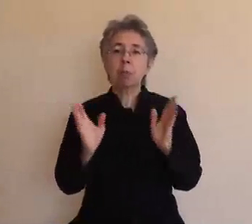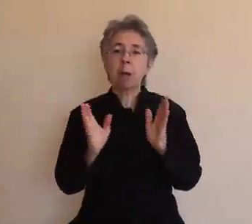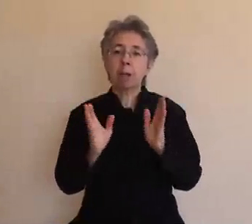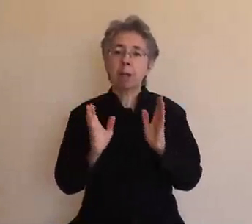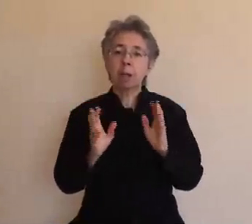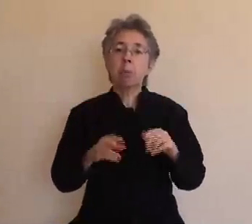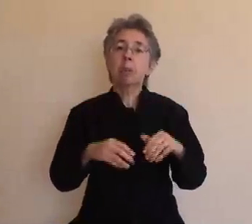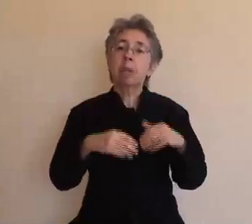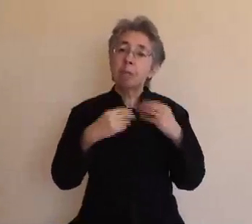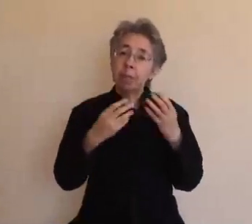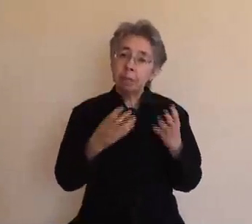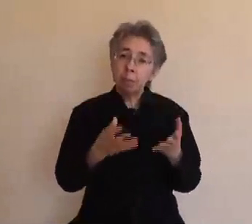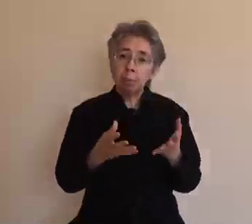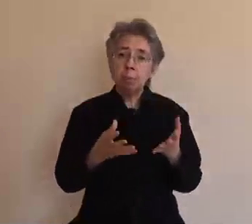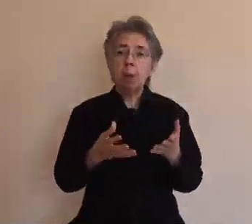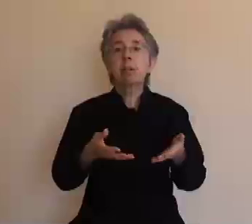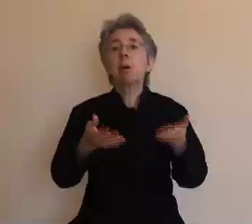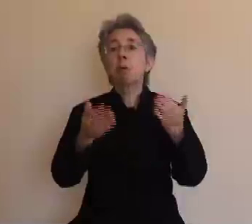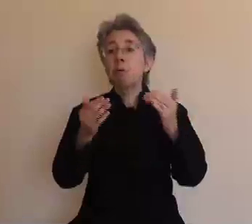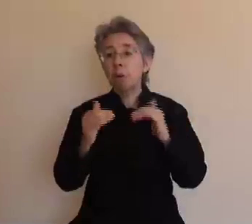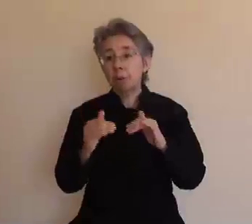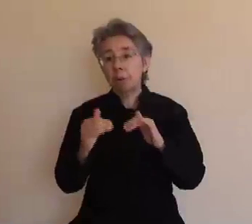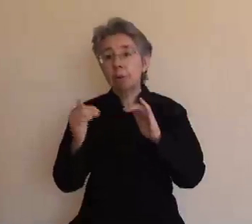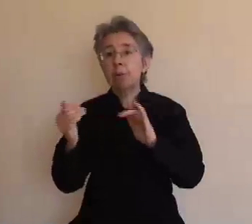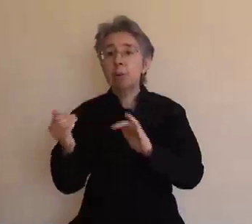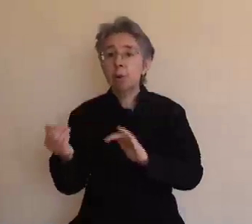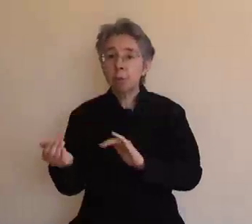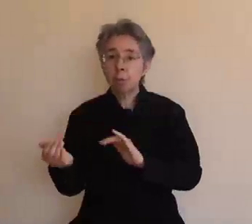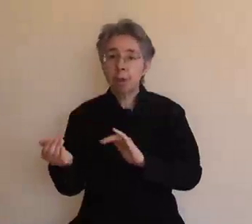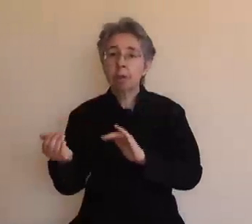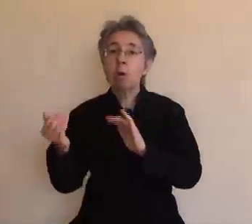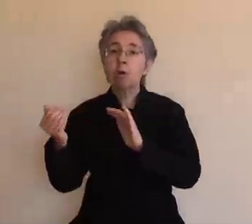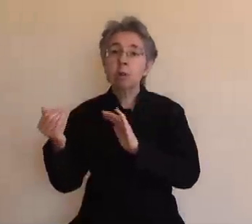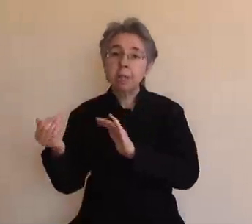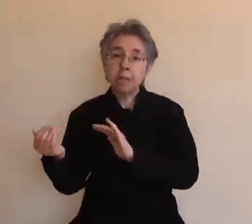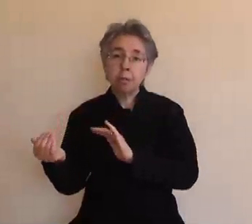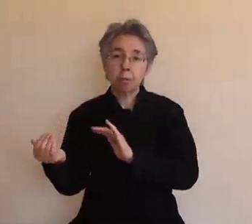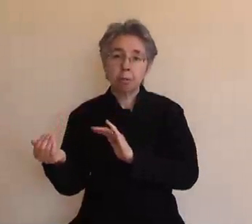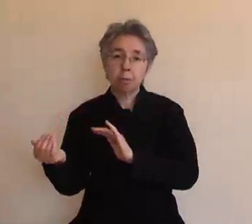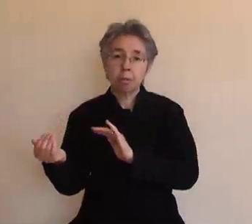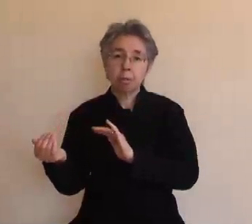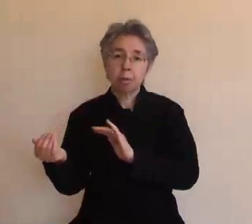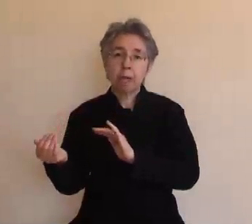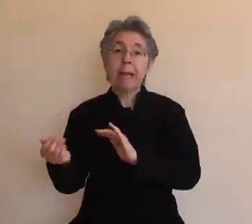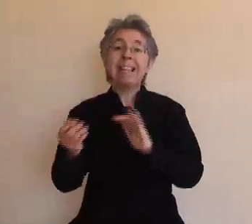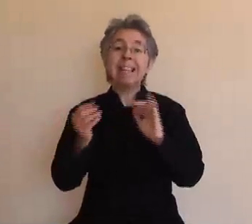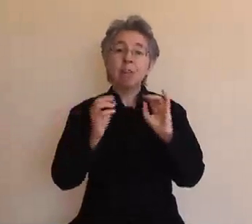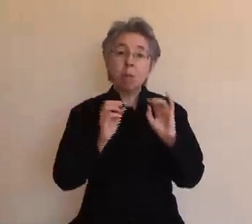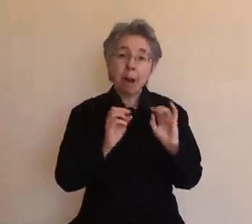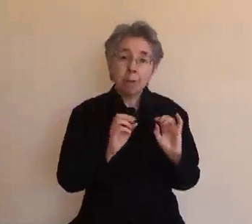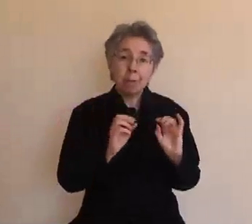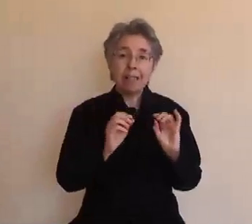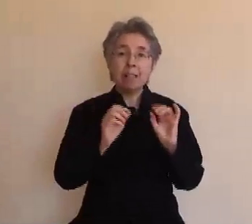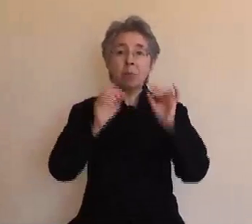the mind. We can think when we want or not, if we don't want or don't need to. Inquiry is